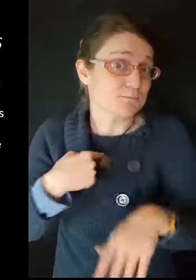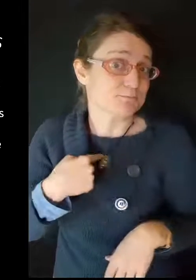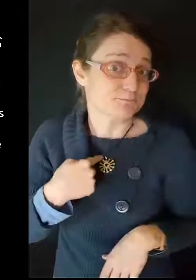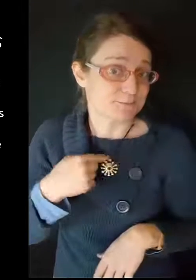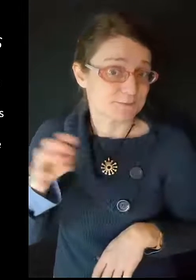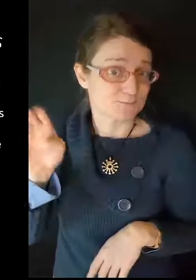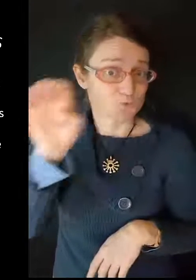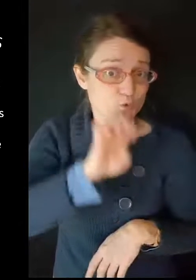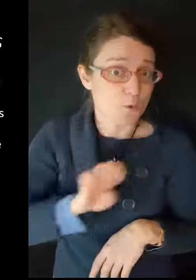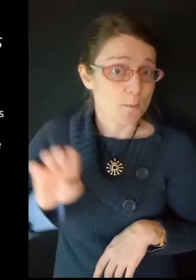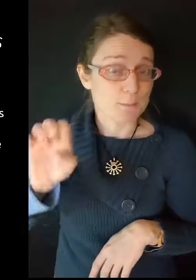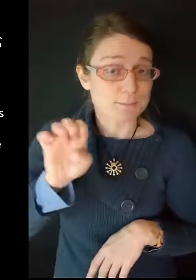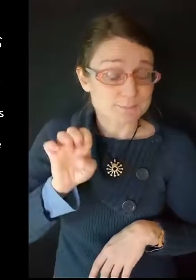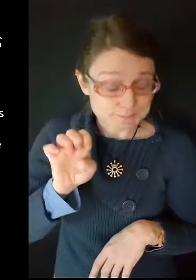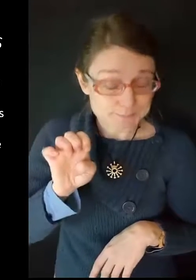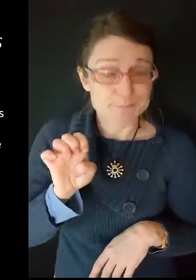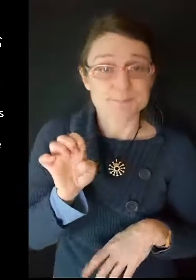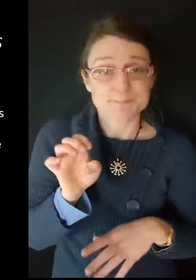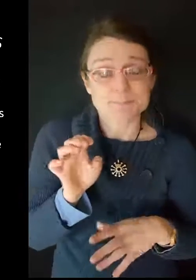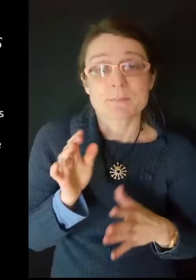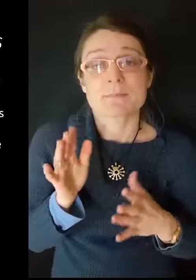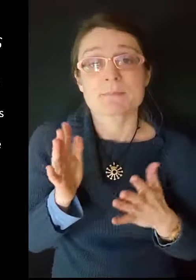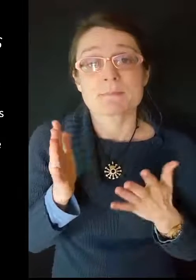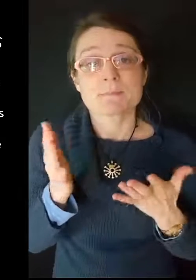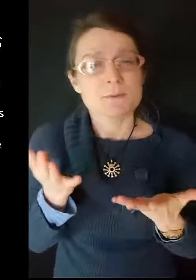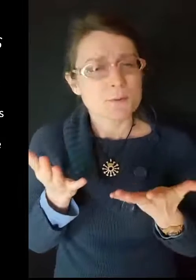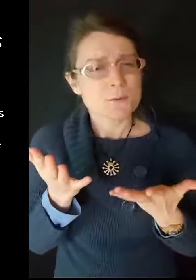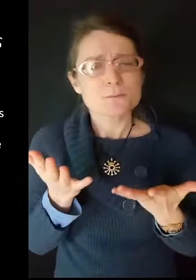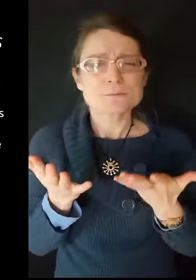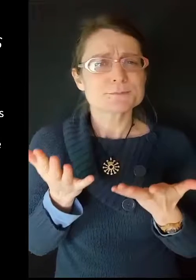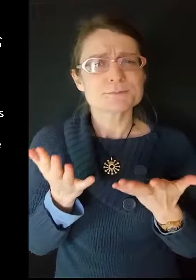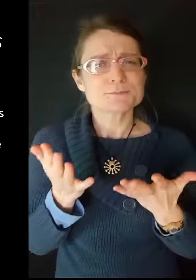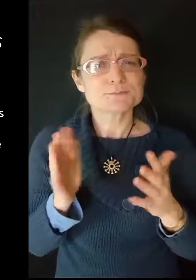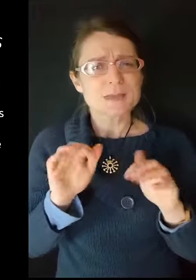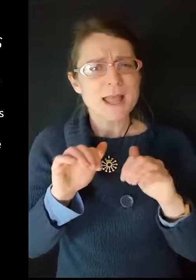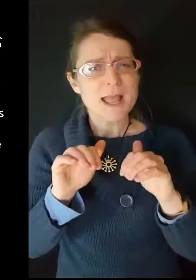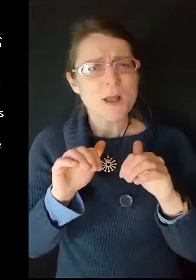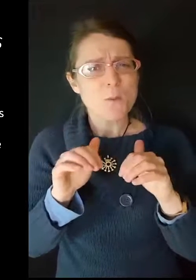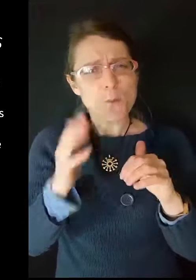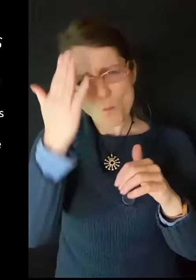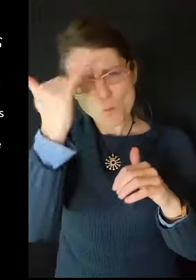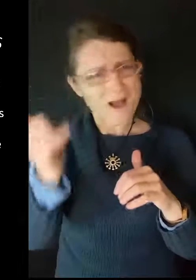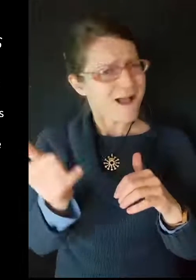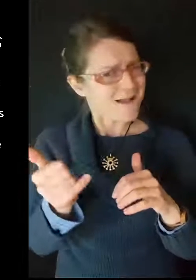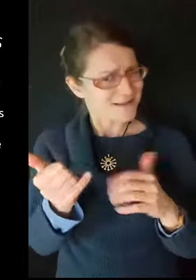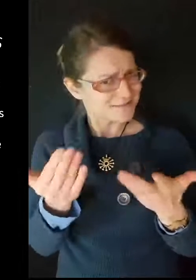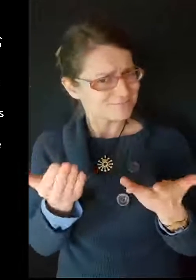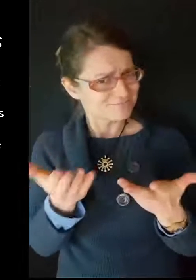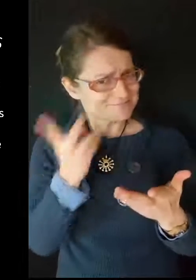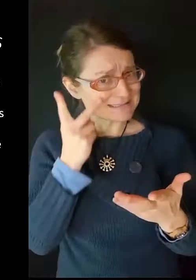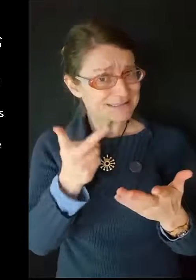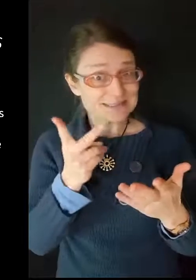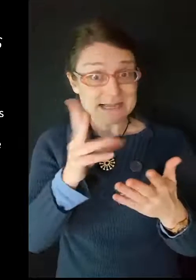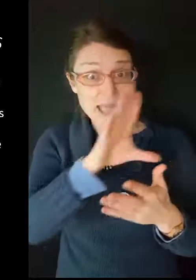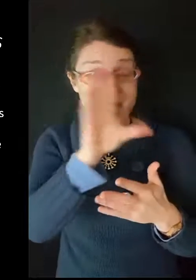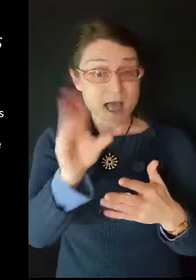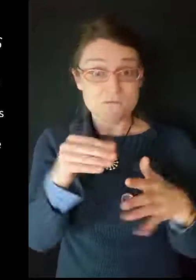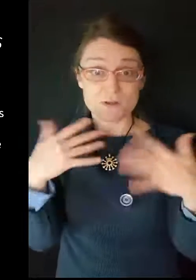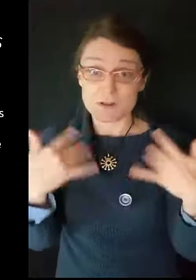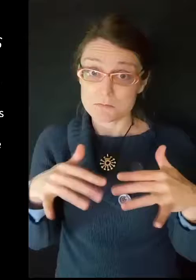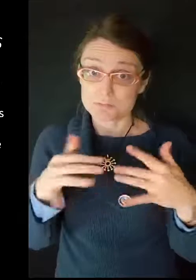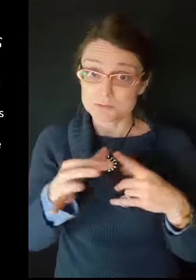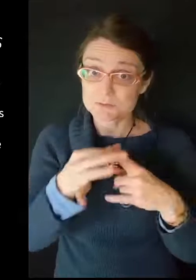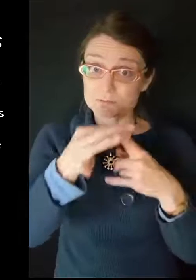non-African researchers are involved in doing research, for example, coming from Europe, like myself. And so